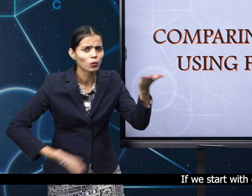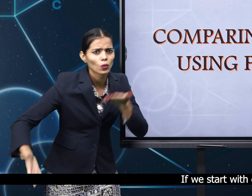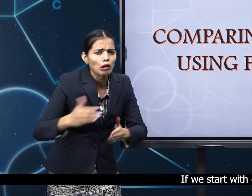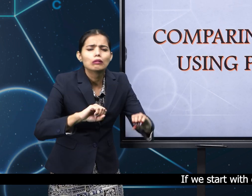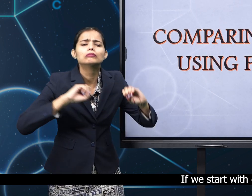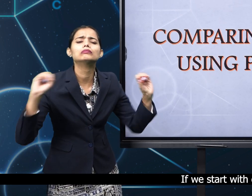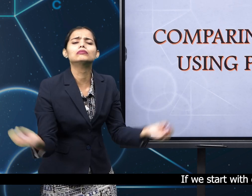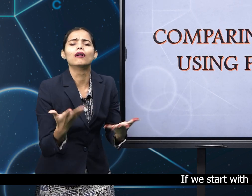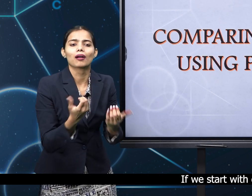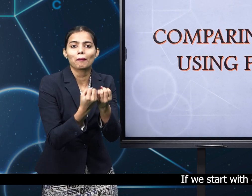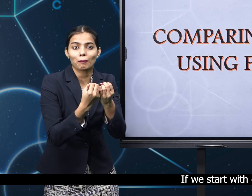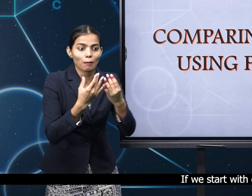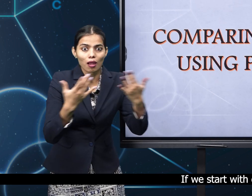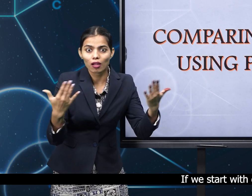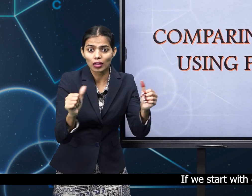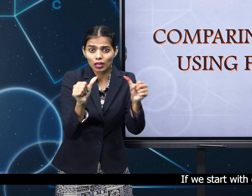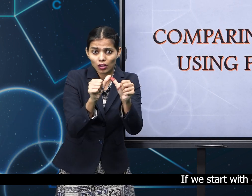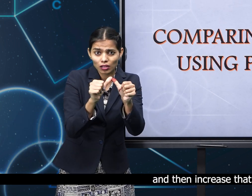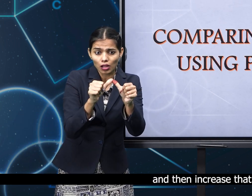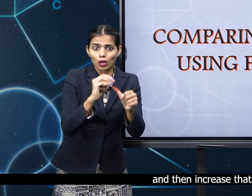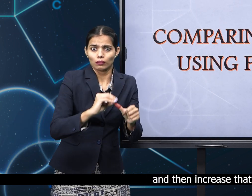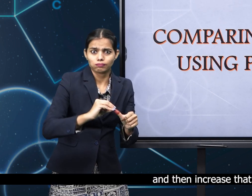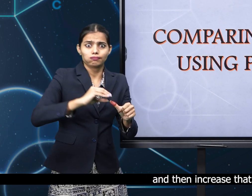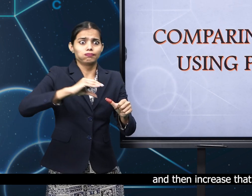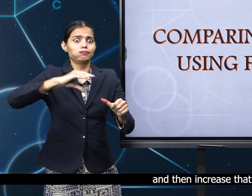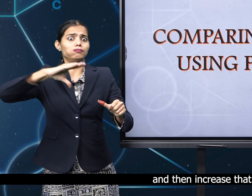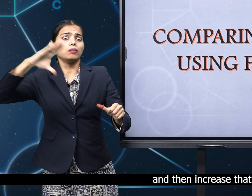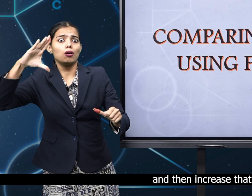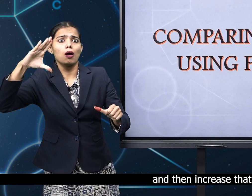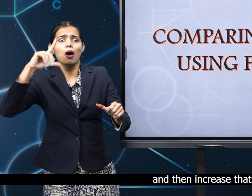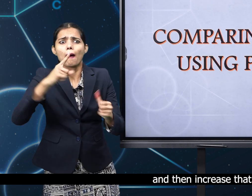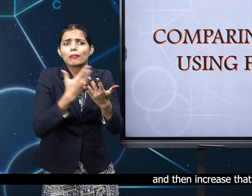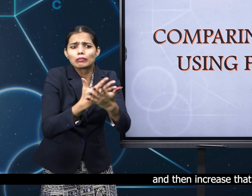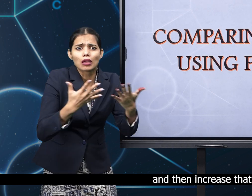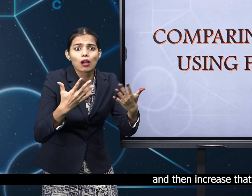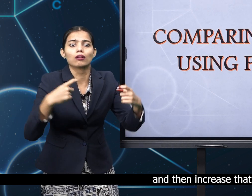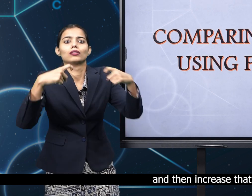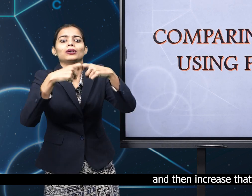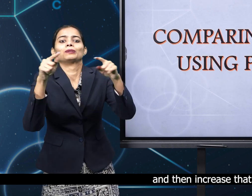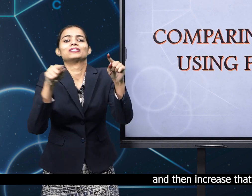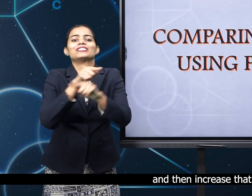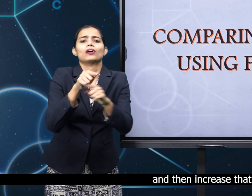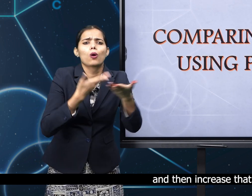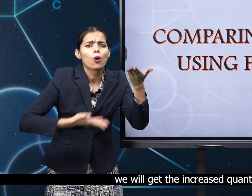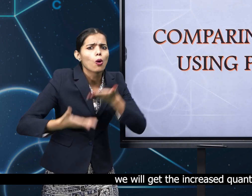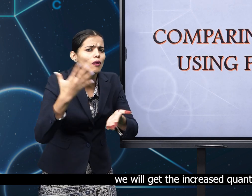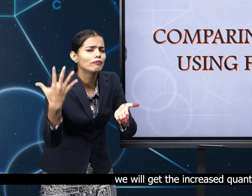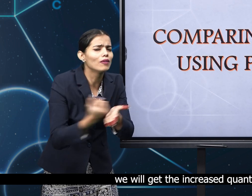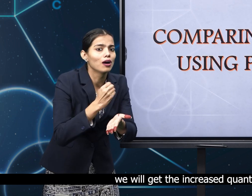we start with quantity A and then increase that quantity by X percent, we will get